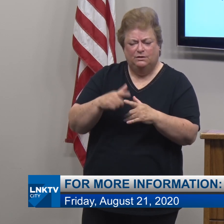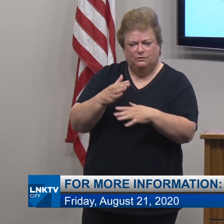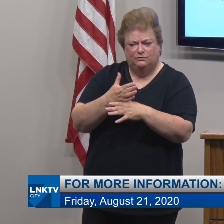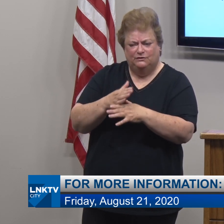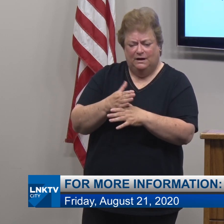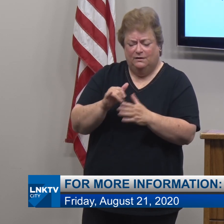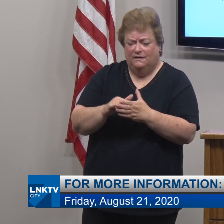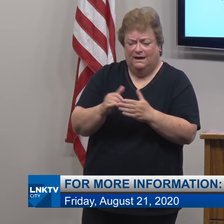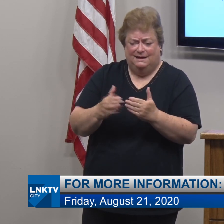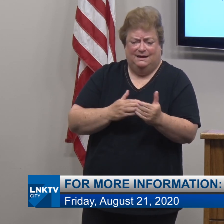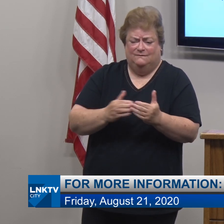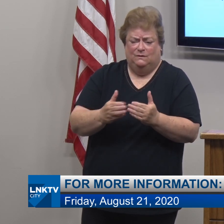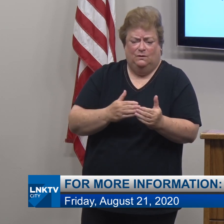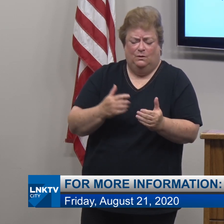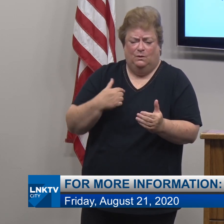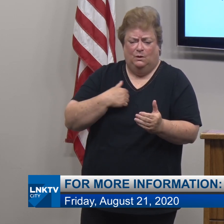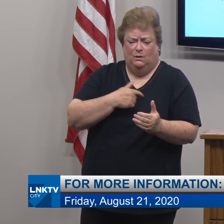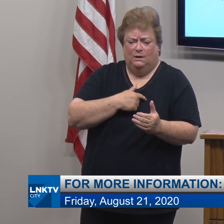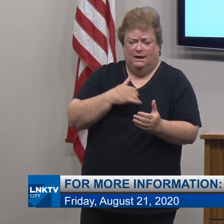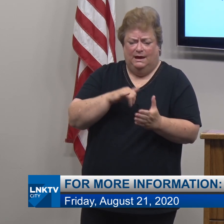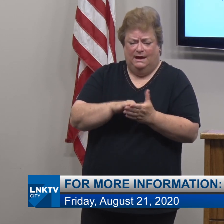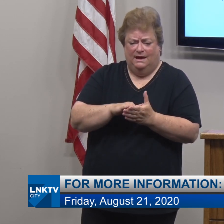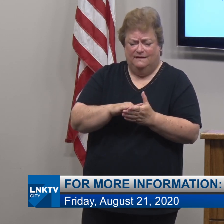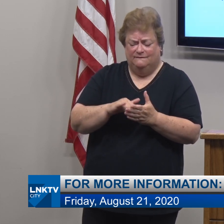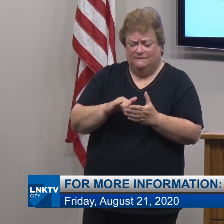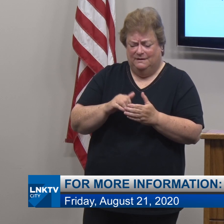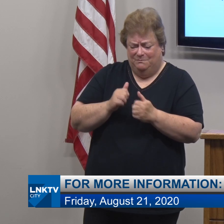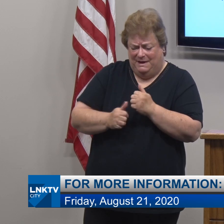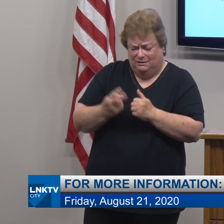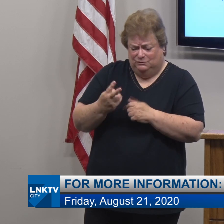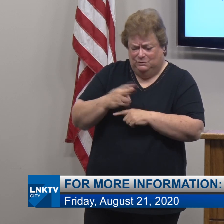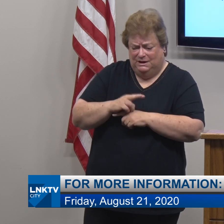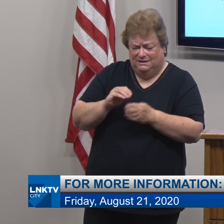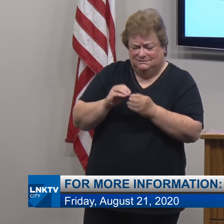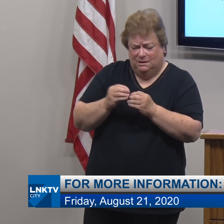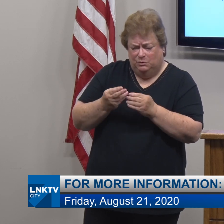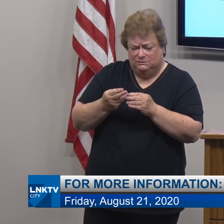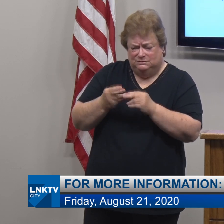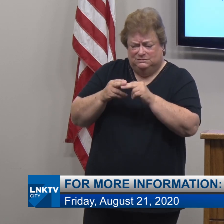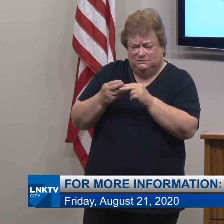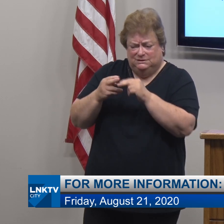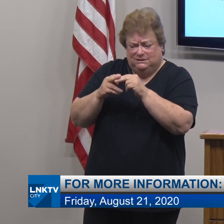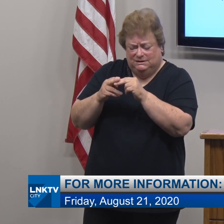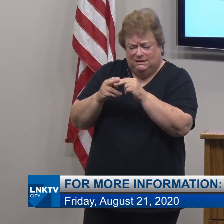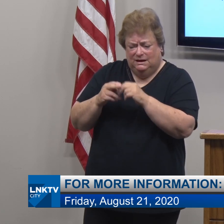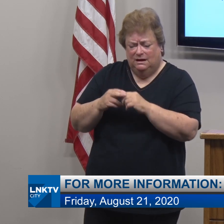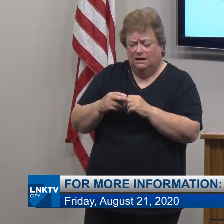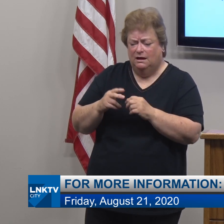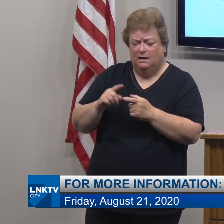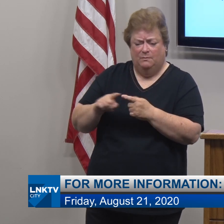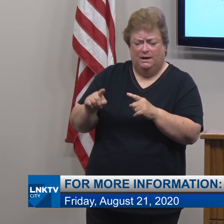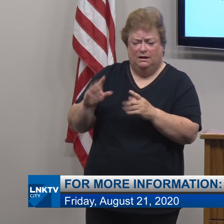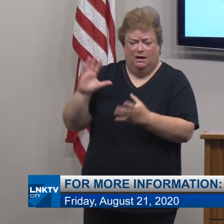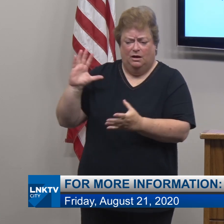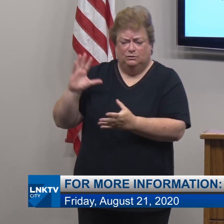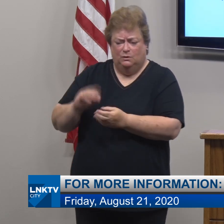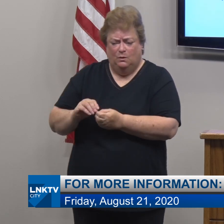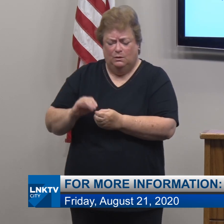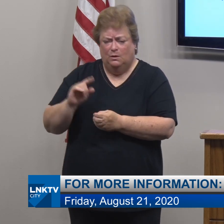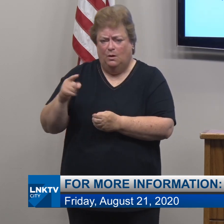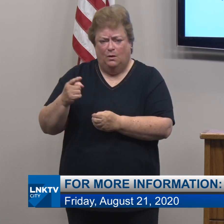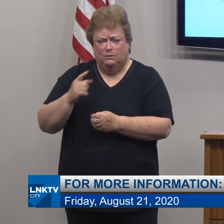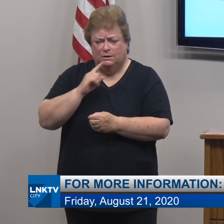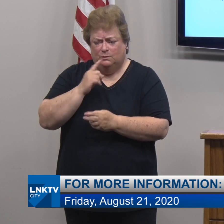know, even though we've had that influx in the last 2 days, our total case number are only up by